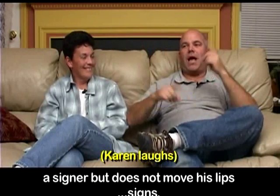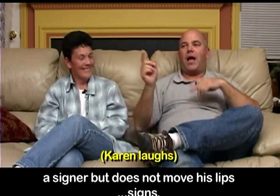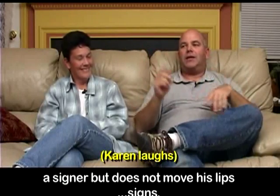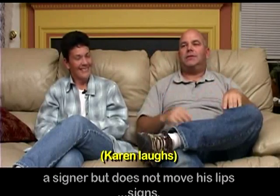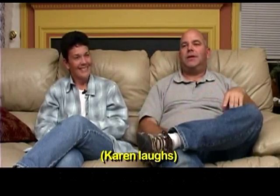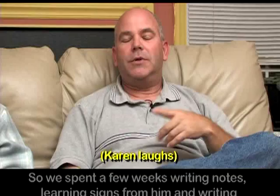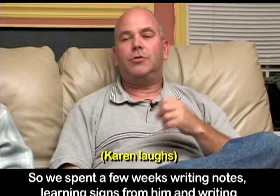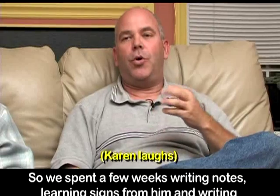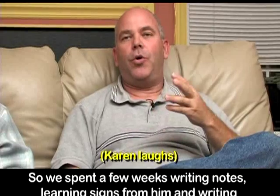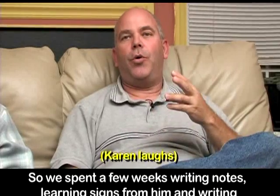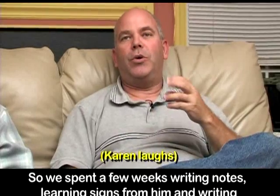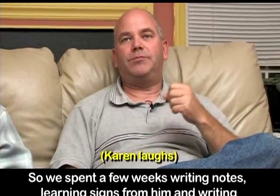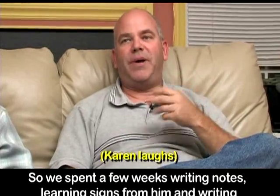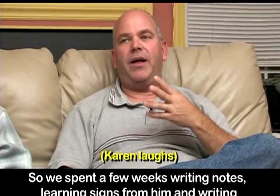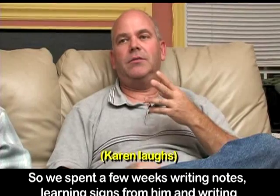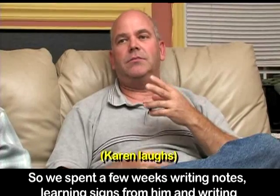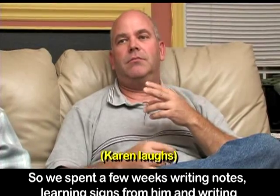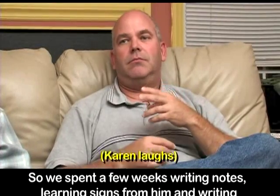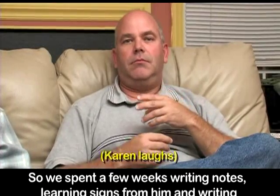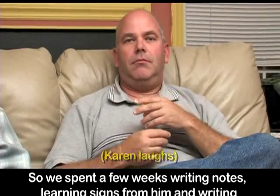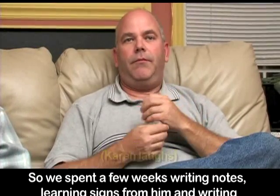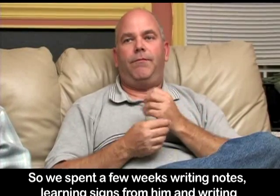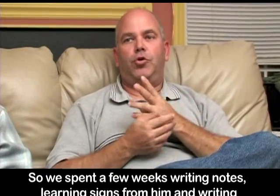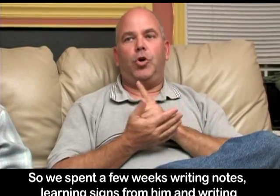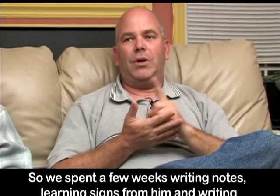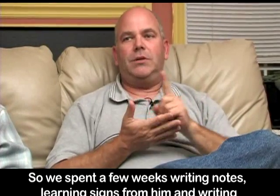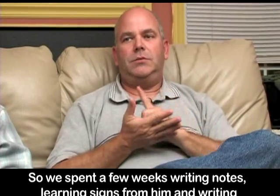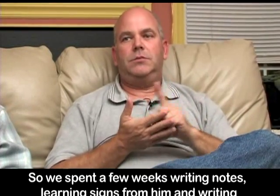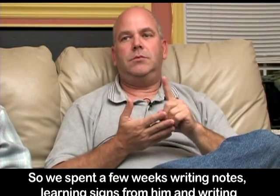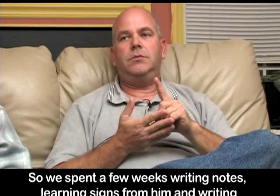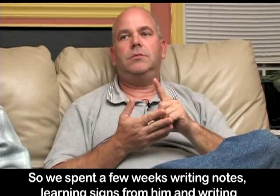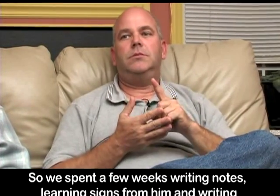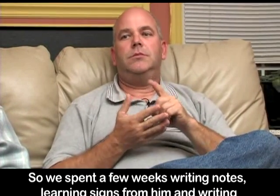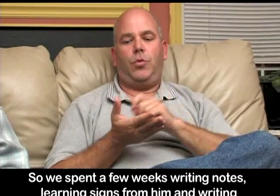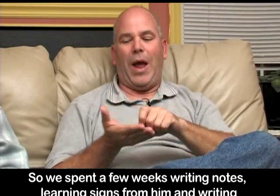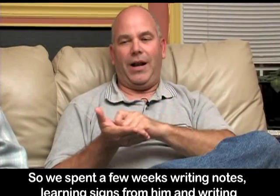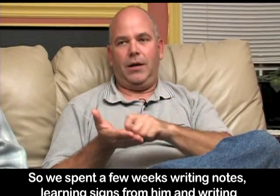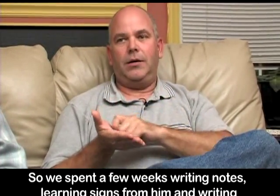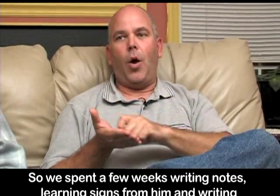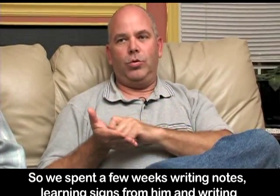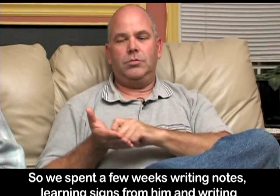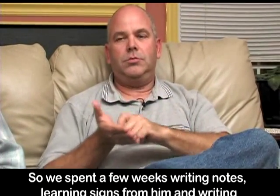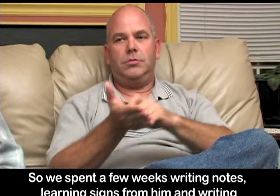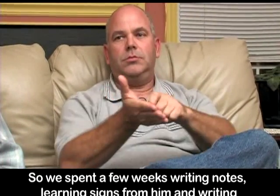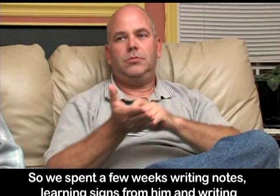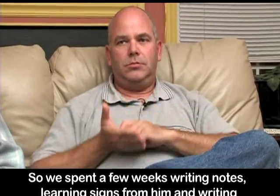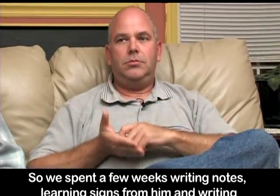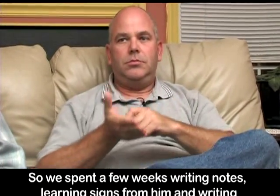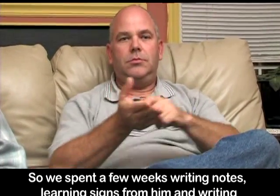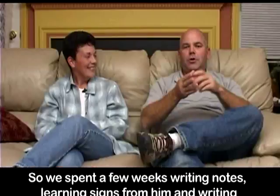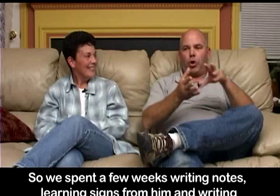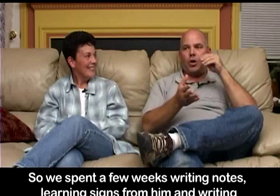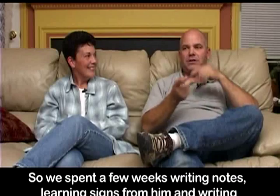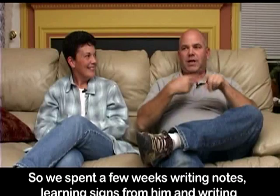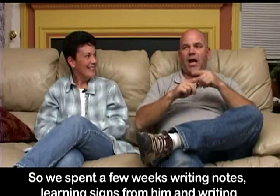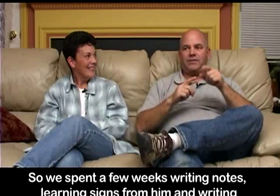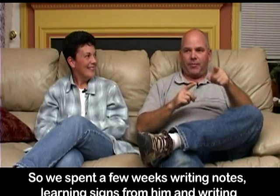Dying. So we've been very writing notes. Learning things from